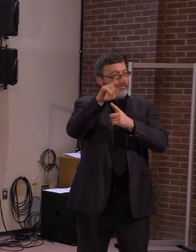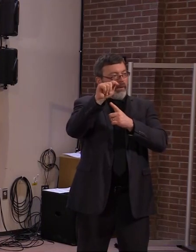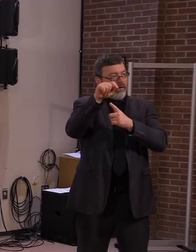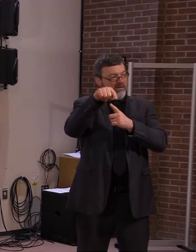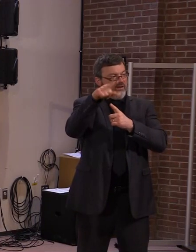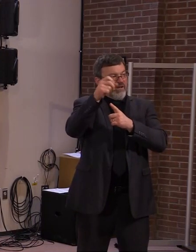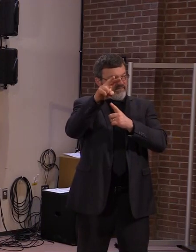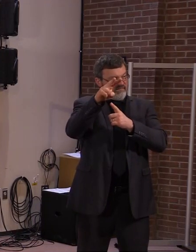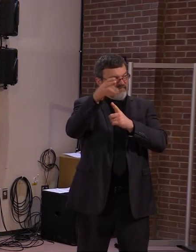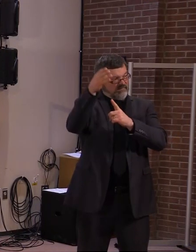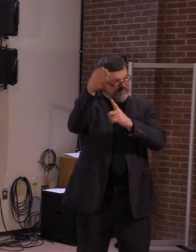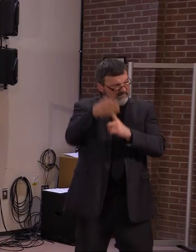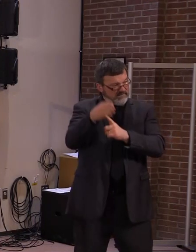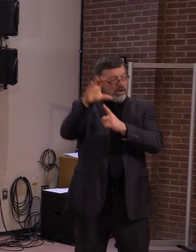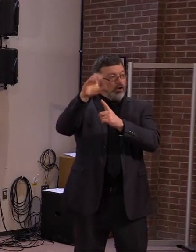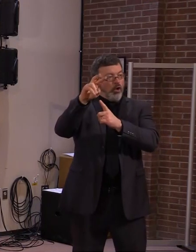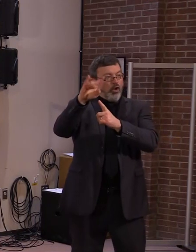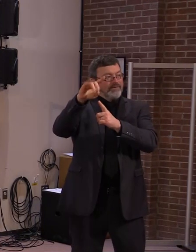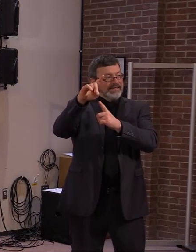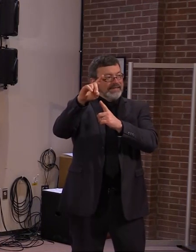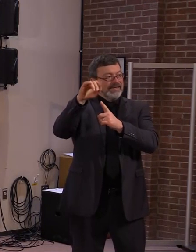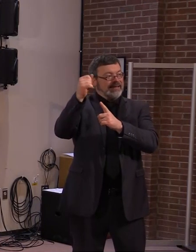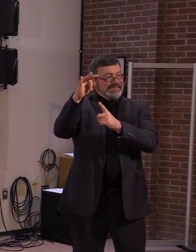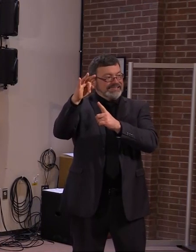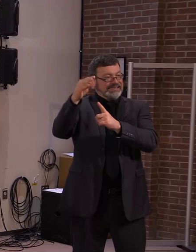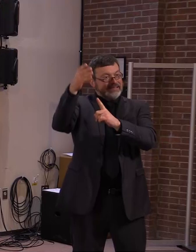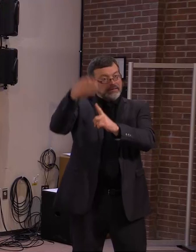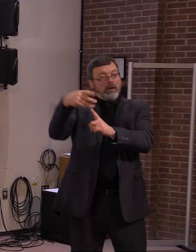healthvermont.gov/COVID-19-positive. You can also call